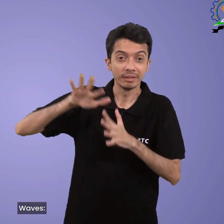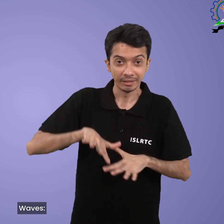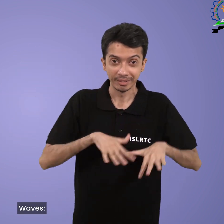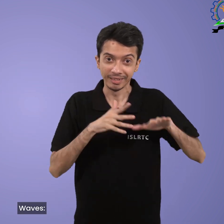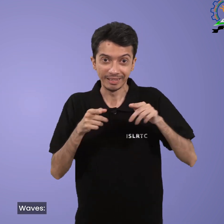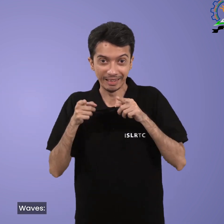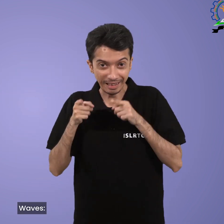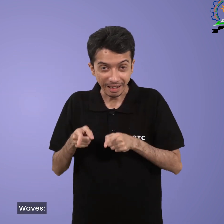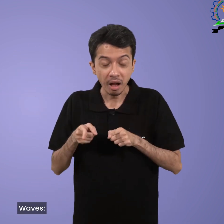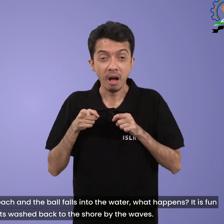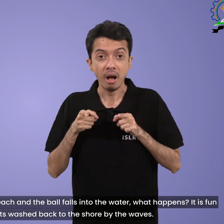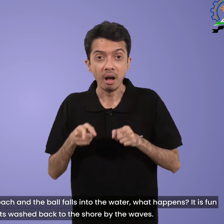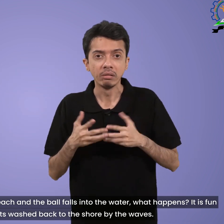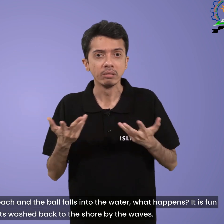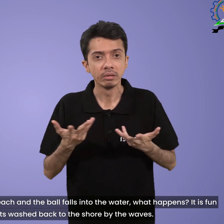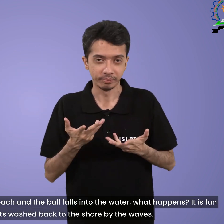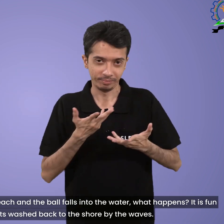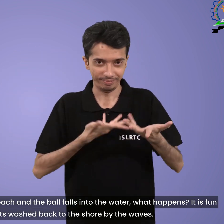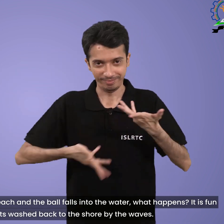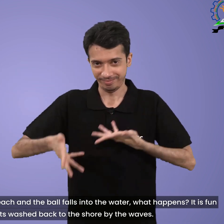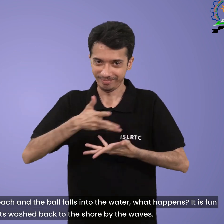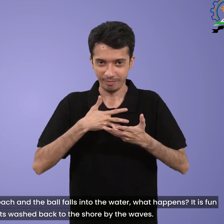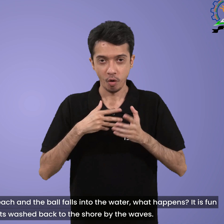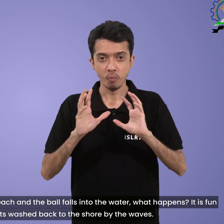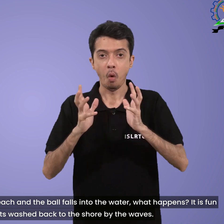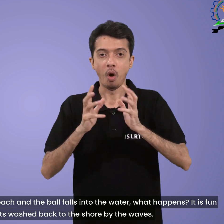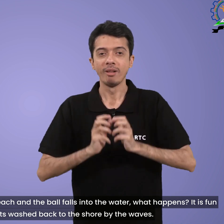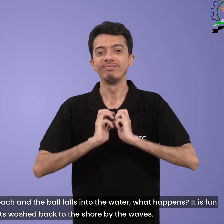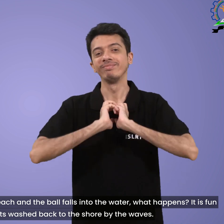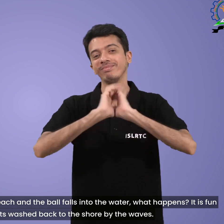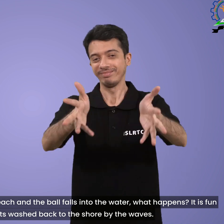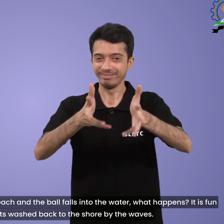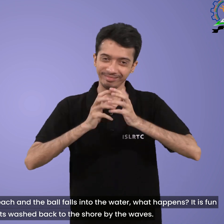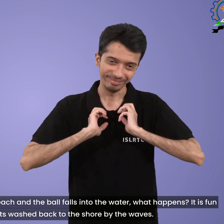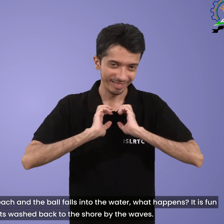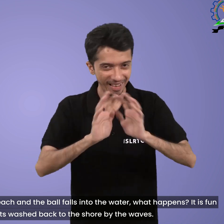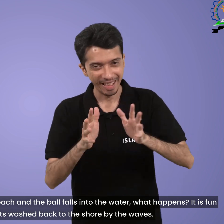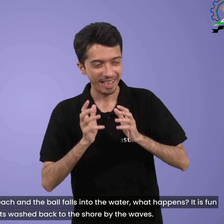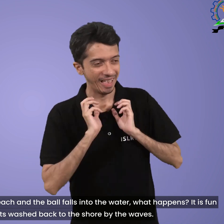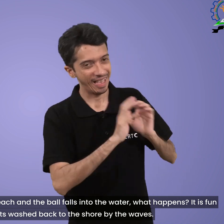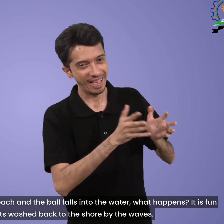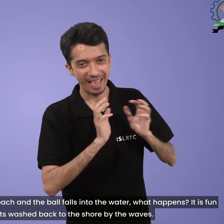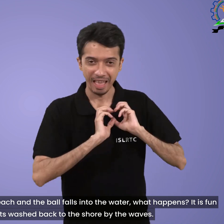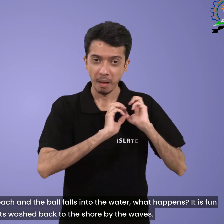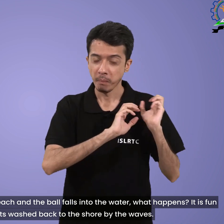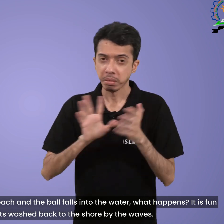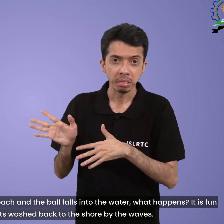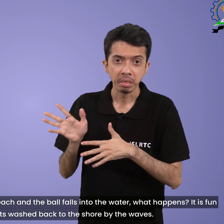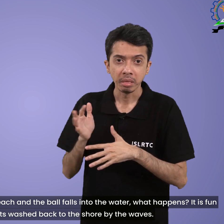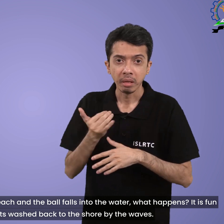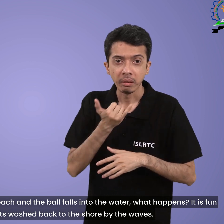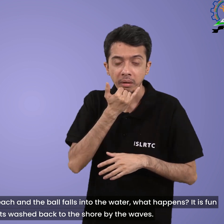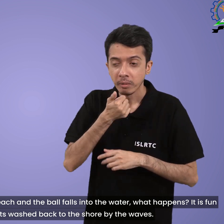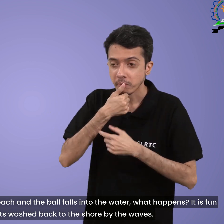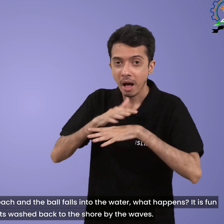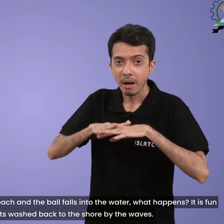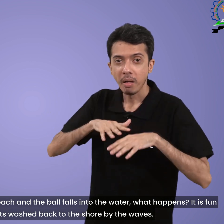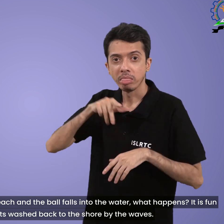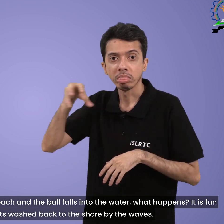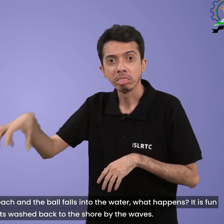Waves. When you are playing throw ball on the beach and the ball falls into the water, what happens? It is fun